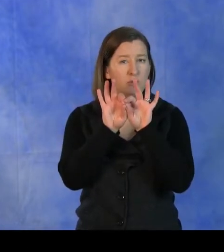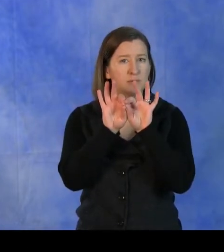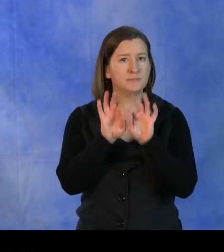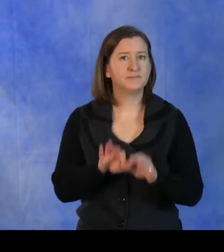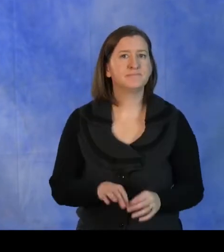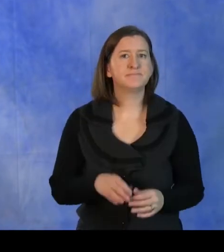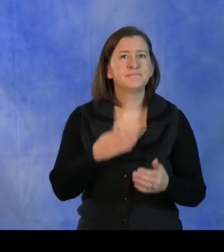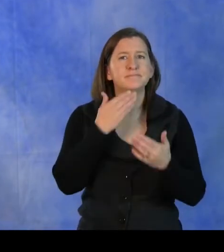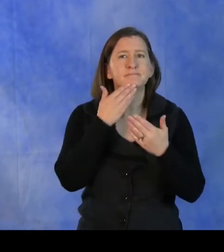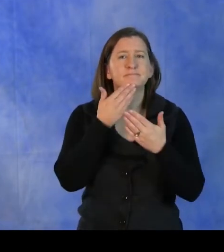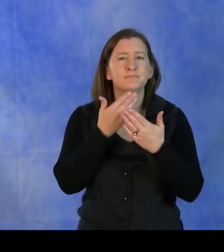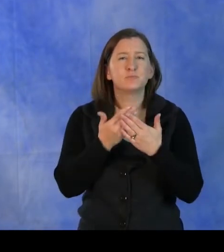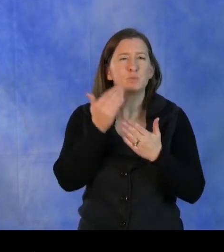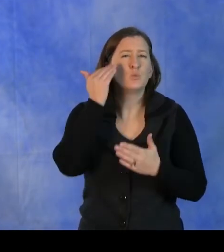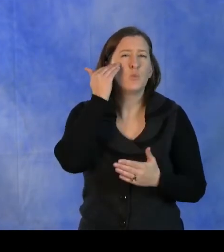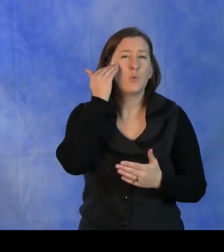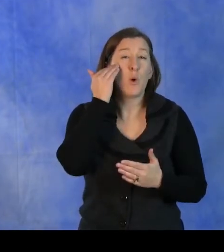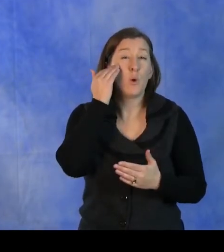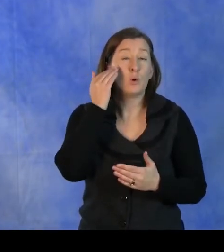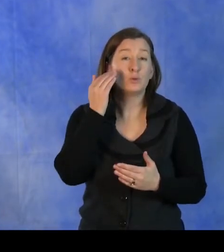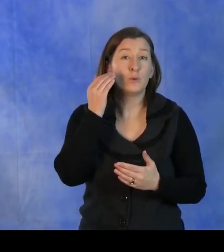So why is that information important?